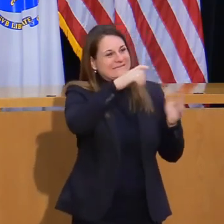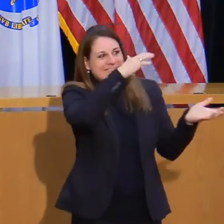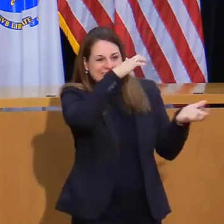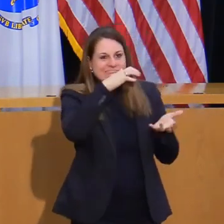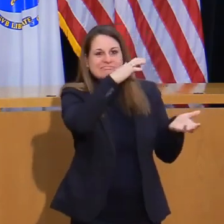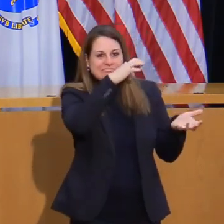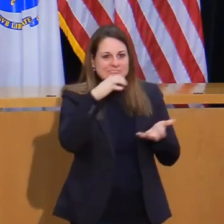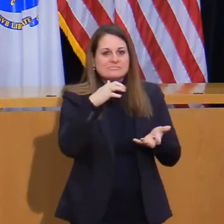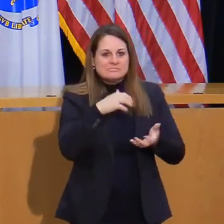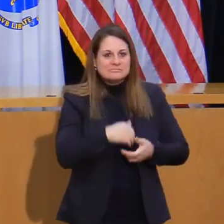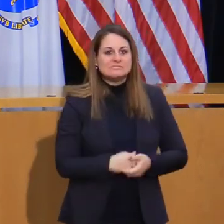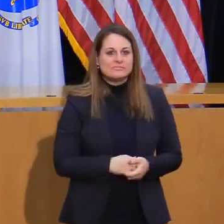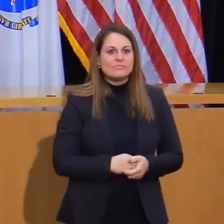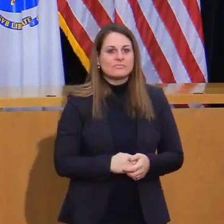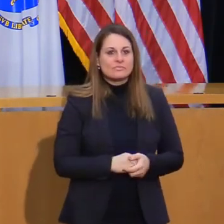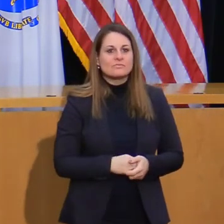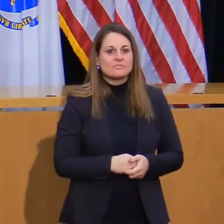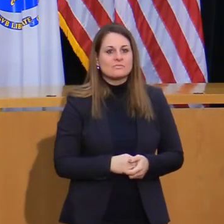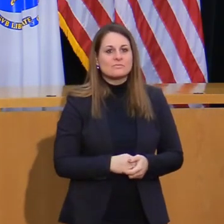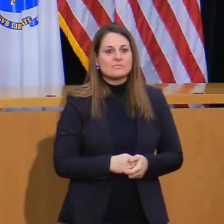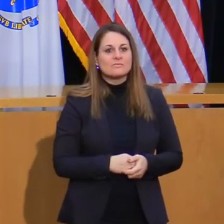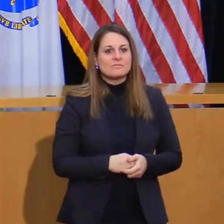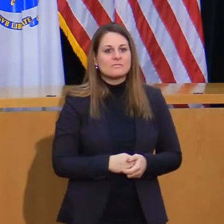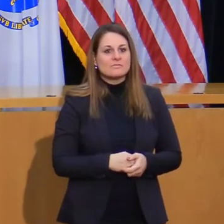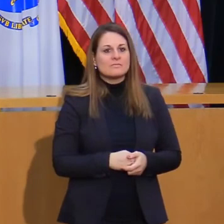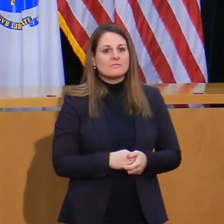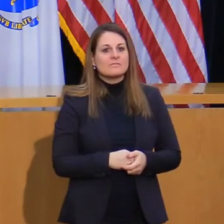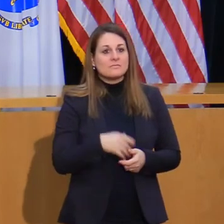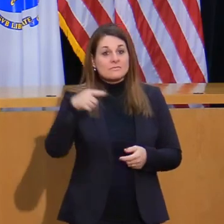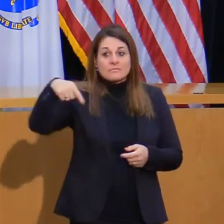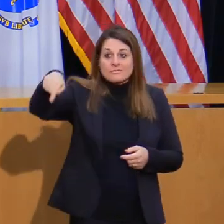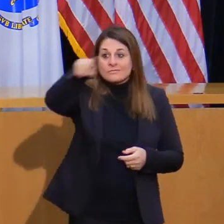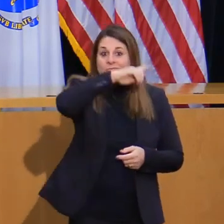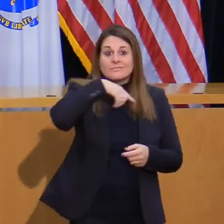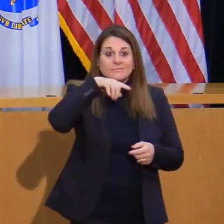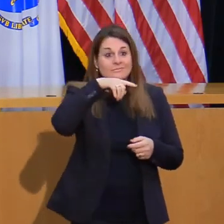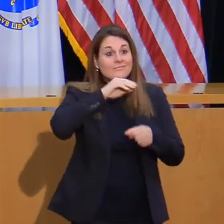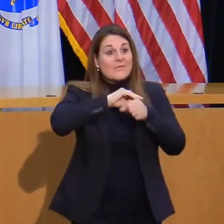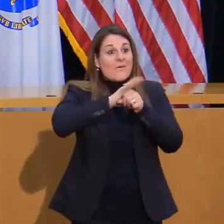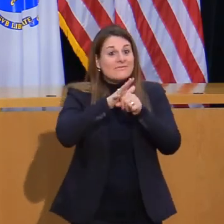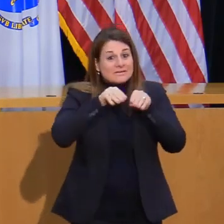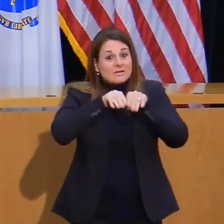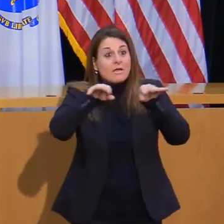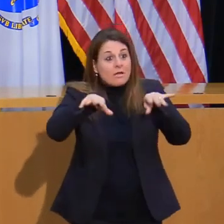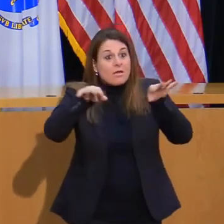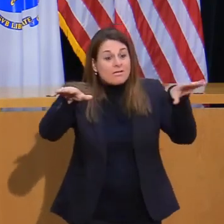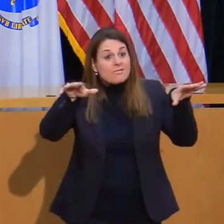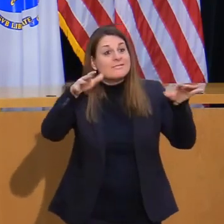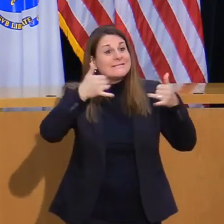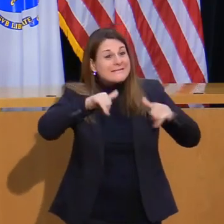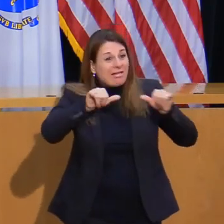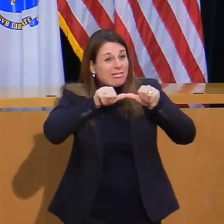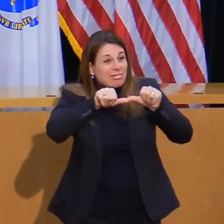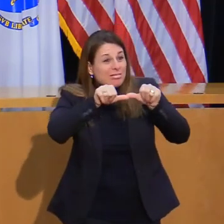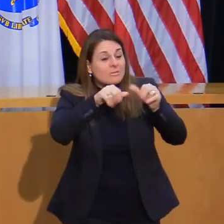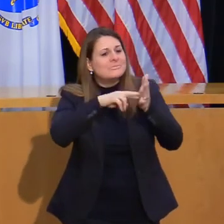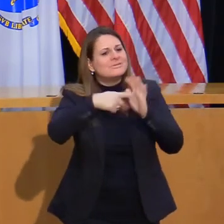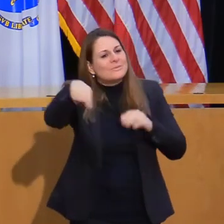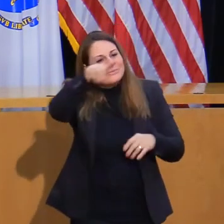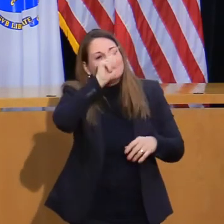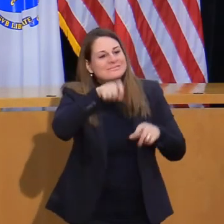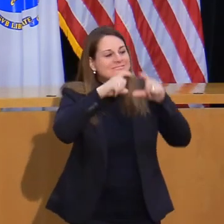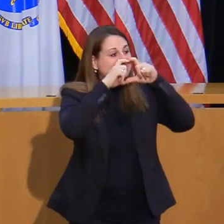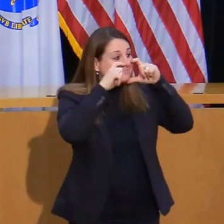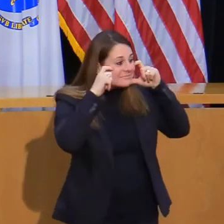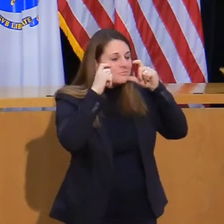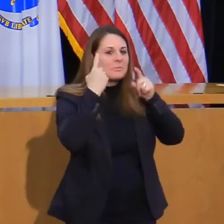to normal, we continue to urge residents to do your part to stop the spread. This includes using the Commonwealth's